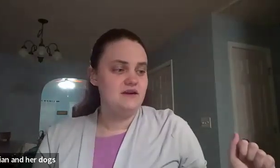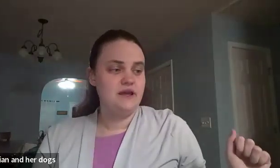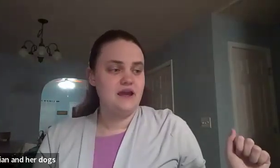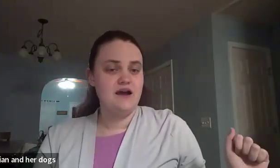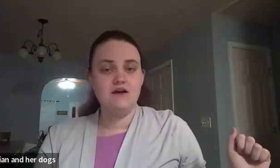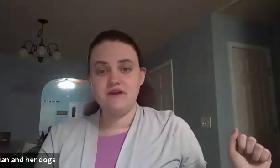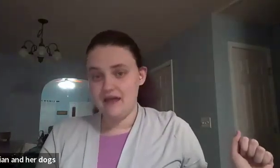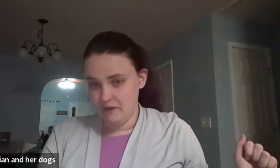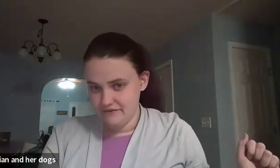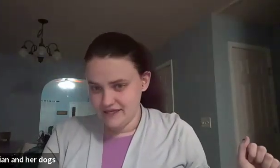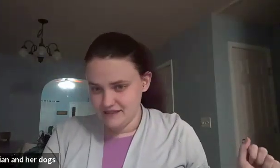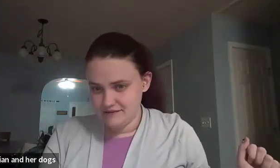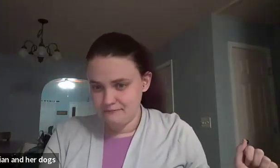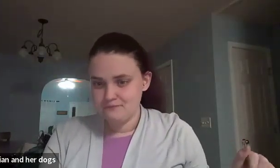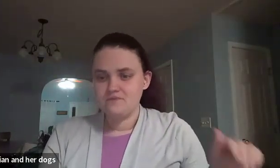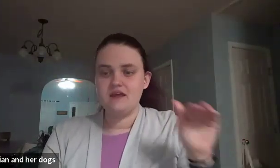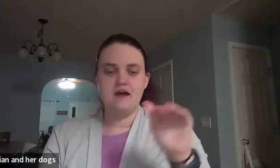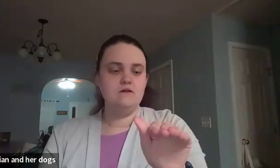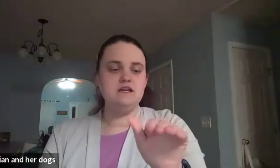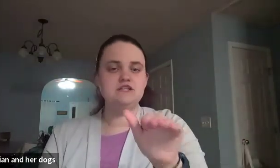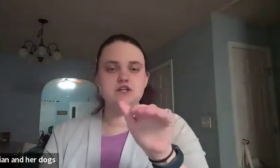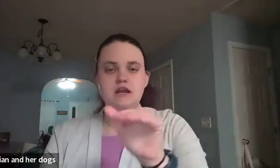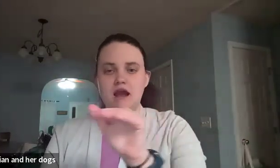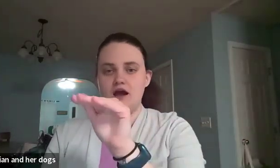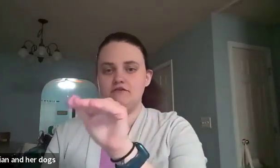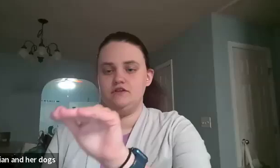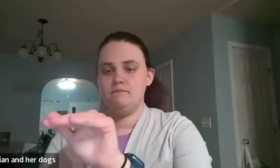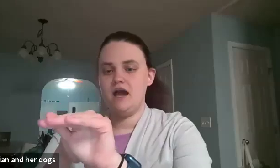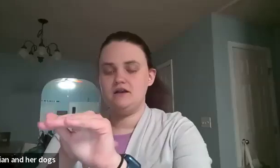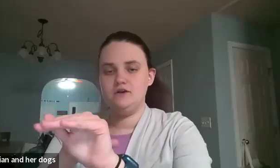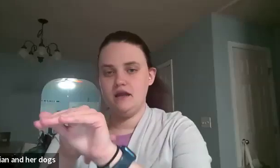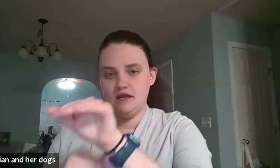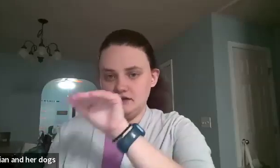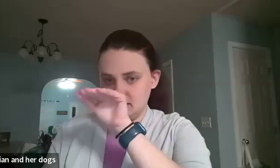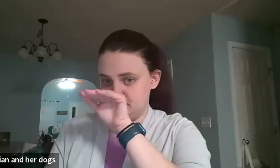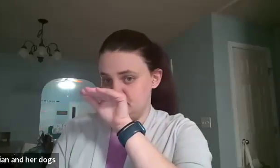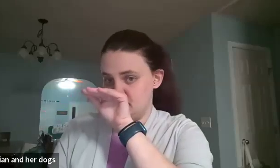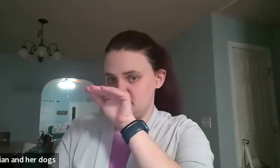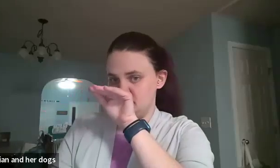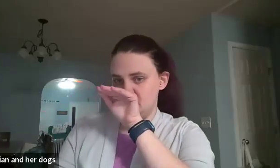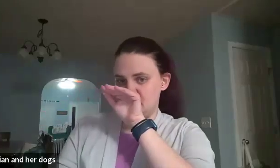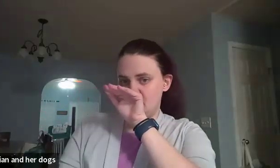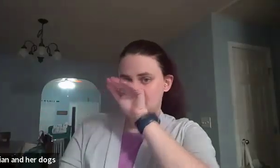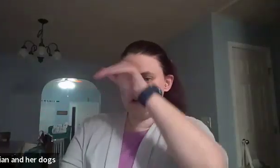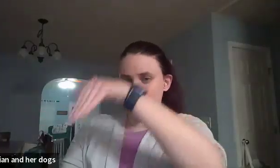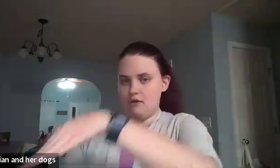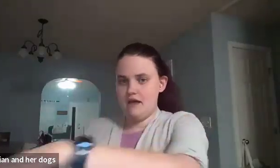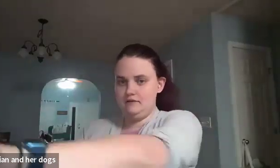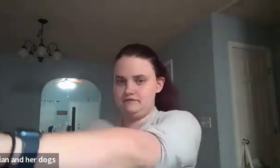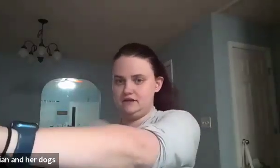Then we have elephant. Elephant is you're going to have the back of your hand touch your nose and you're going to go